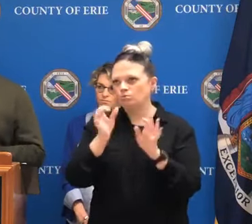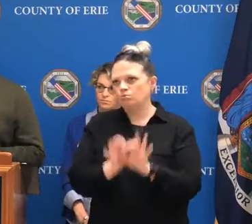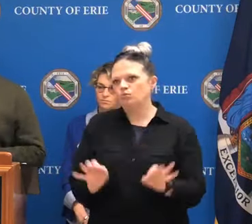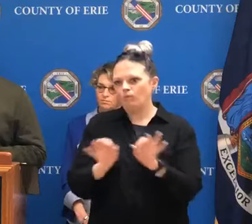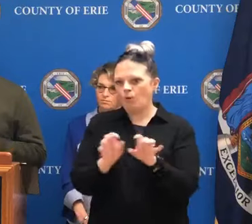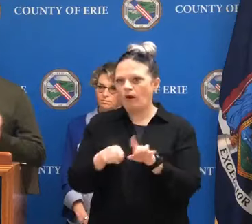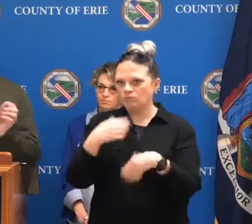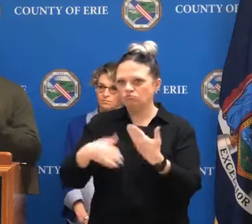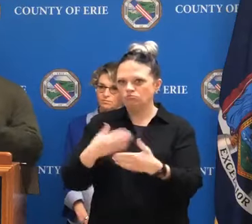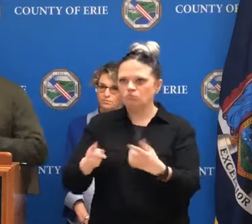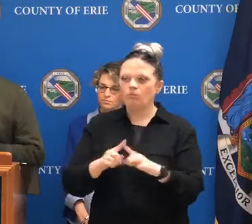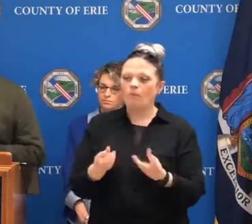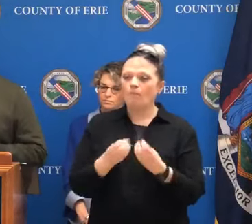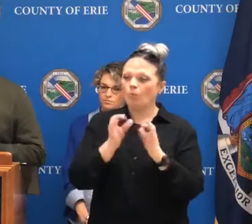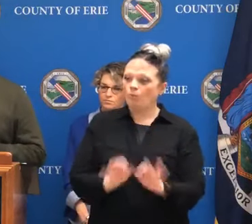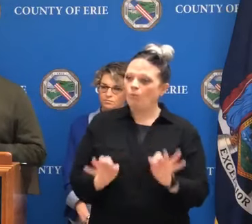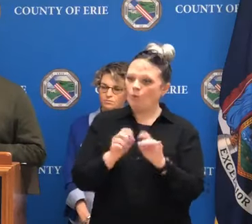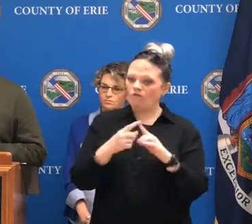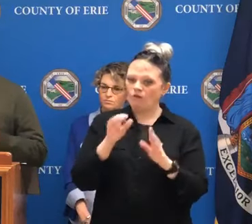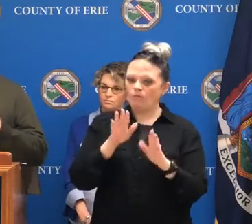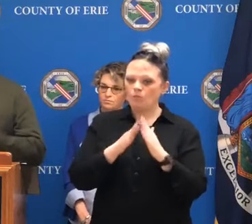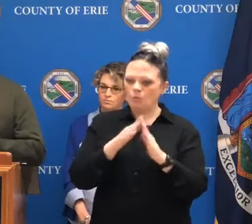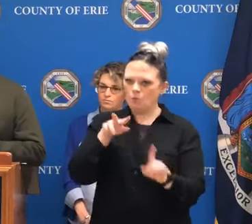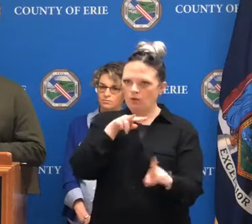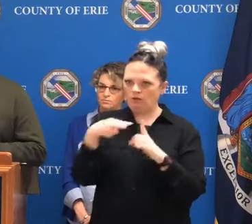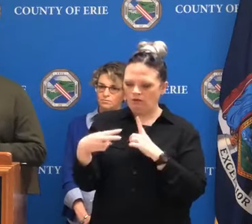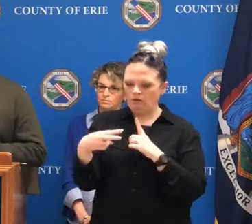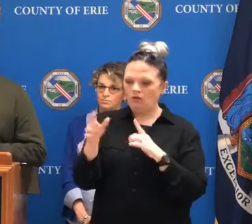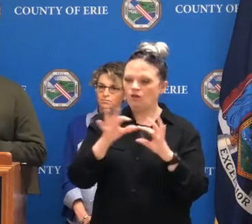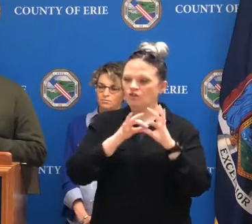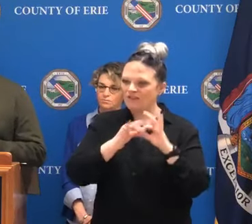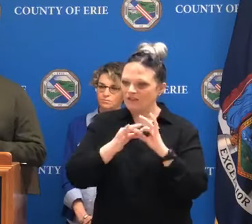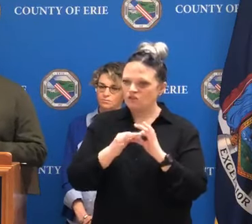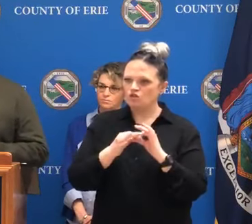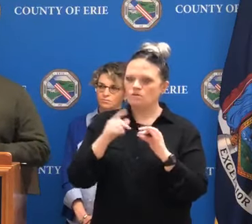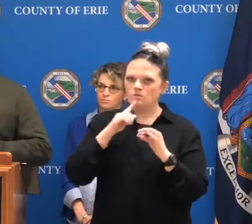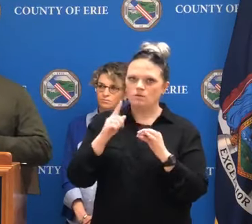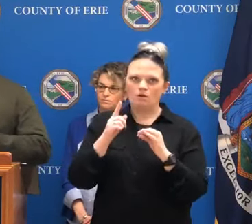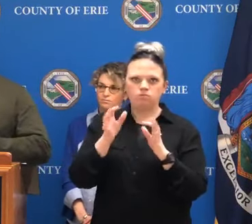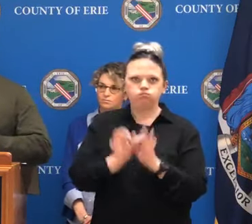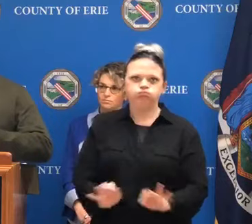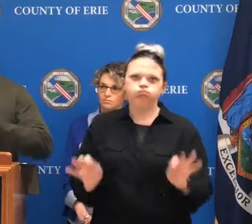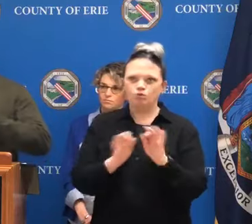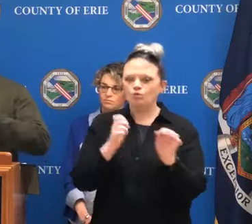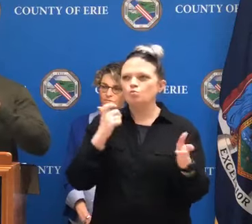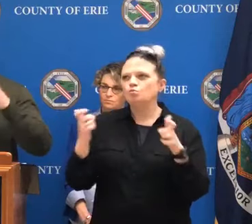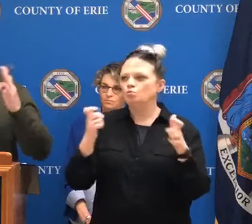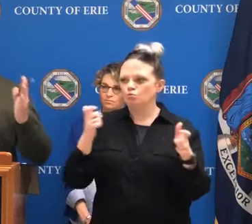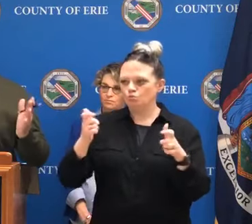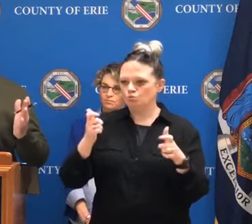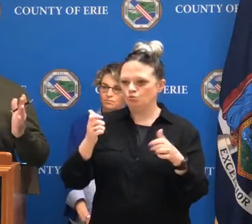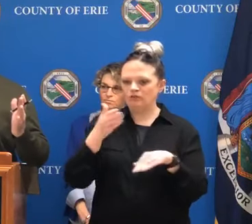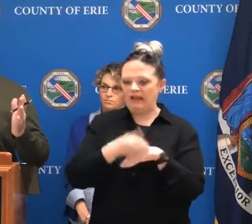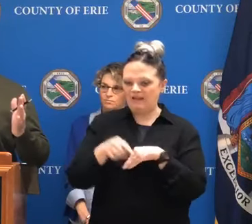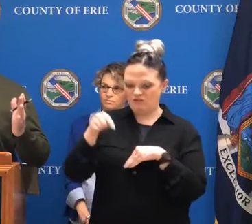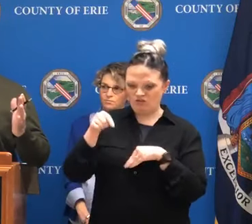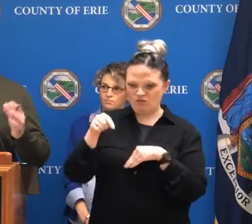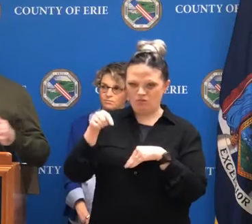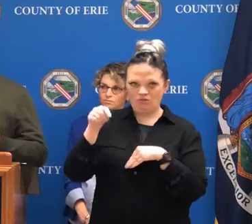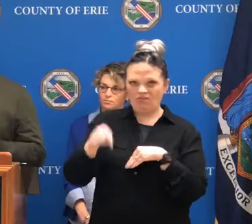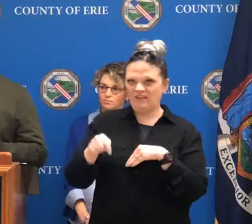along. But I think more importantly, from a community standpoint, those relationships are going to be huge once the fog of this incident that